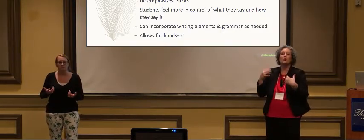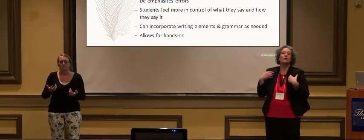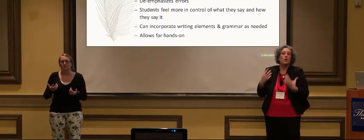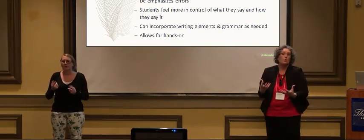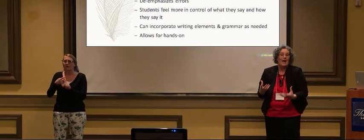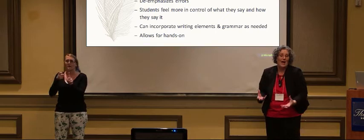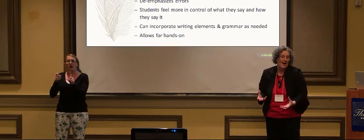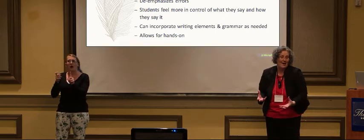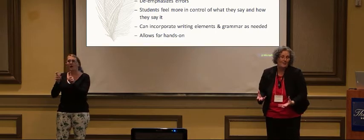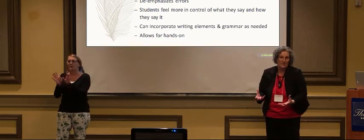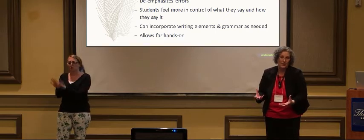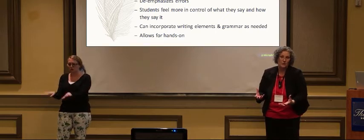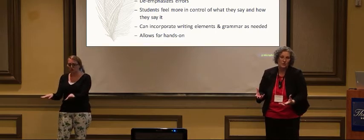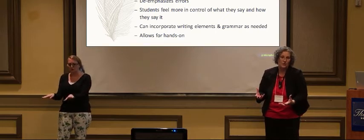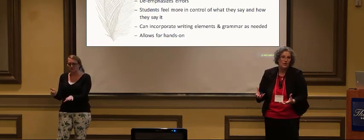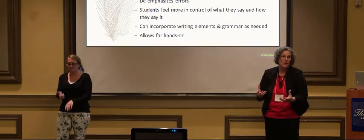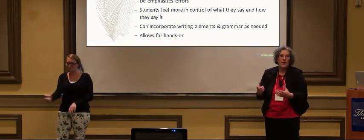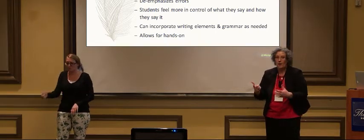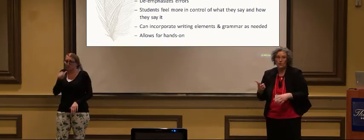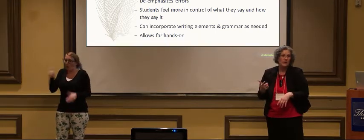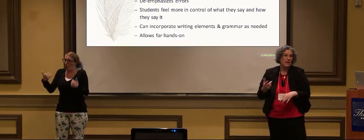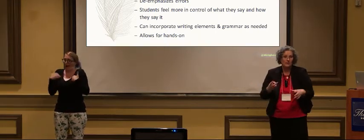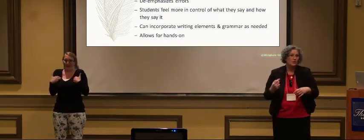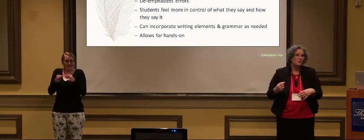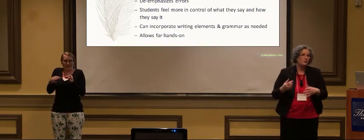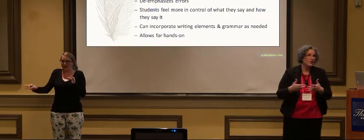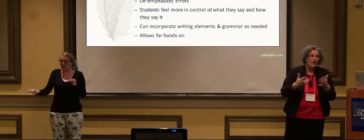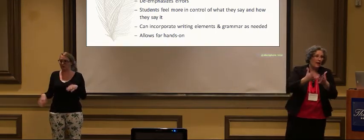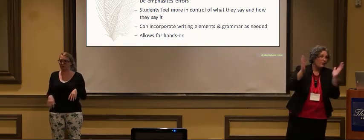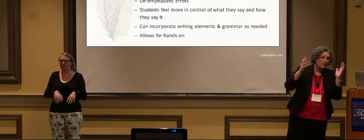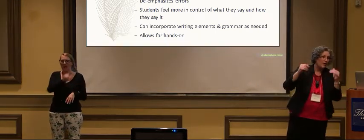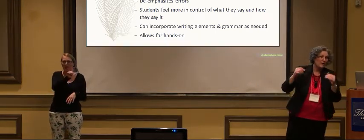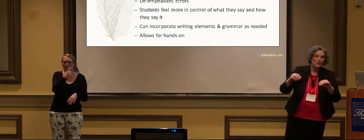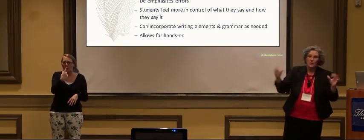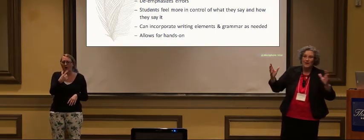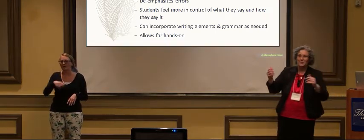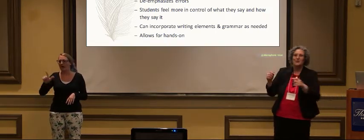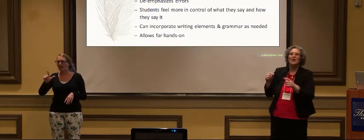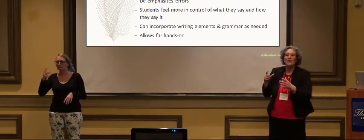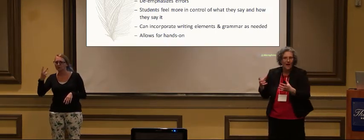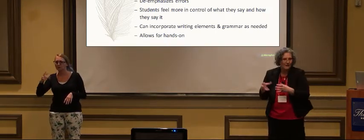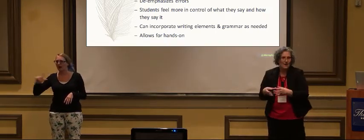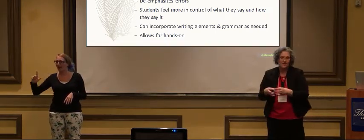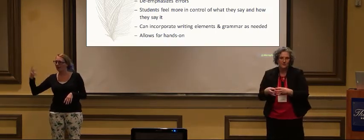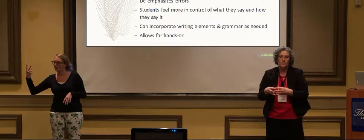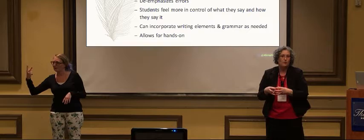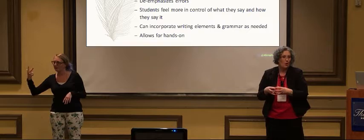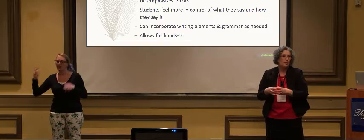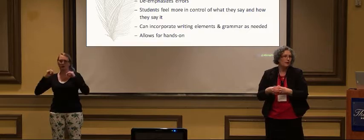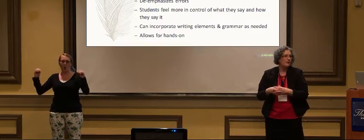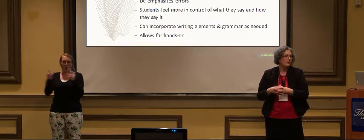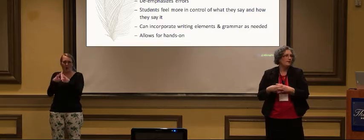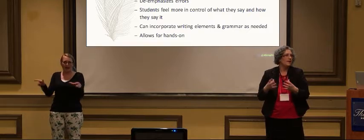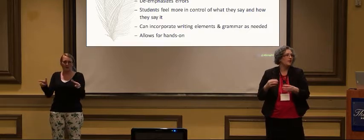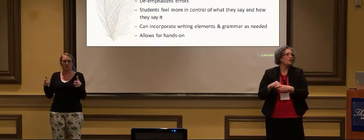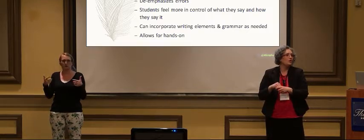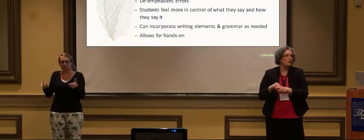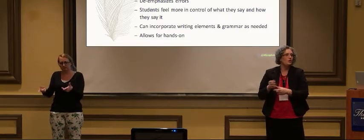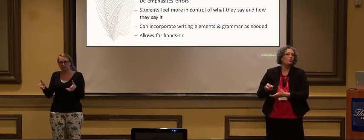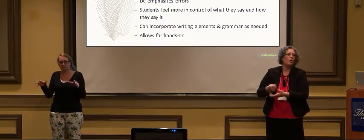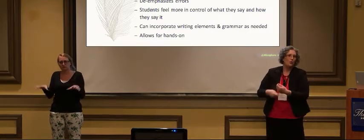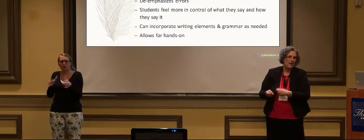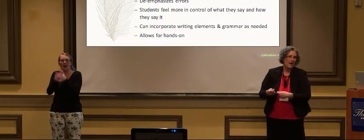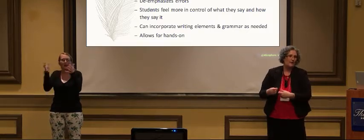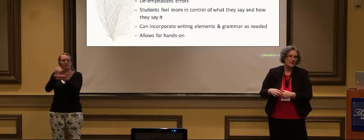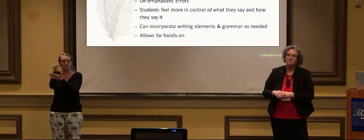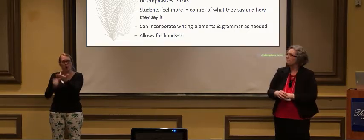from children who don't have language, L1, L2, L3, no language. They have a lot of drawing that they can include, and